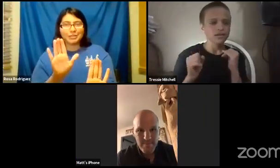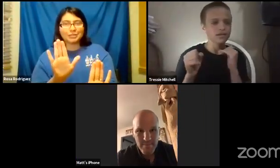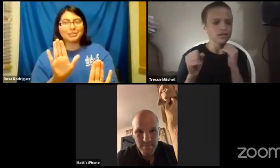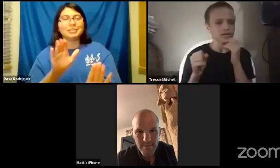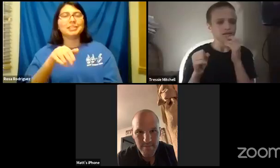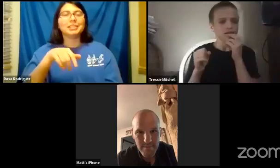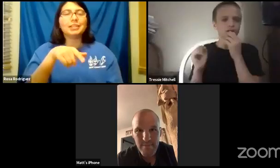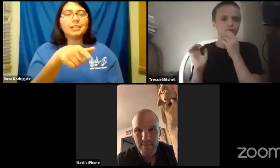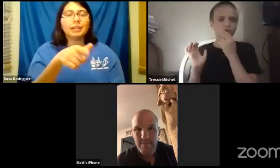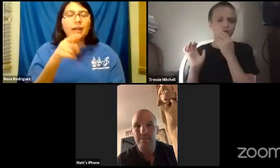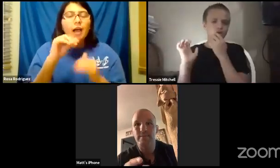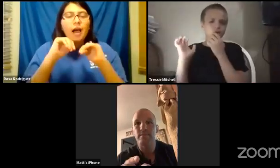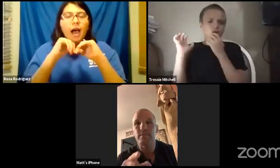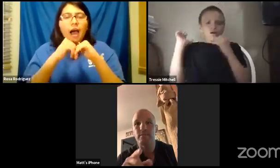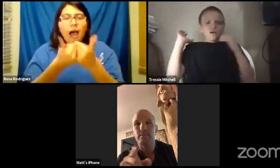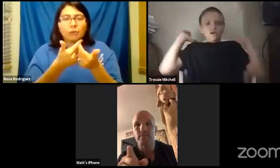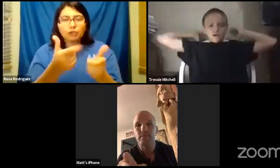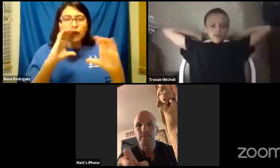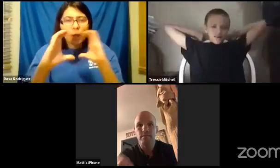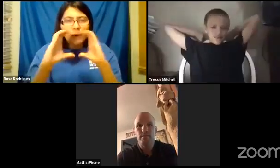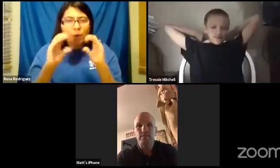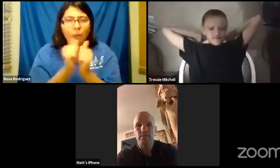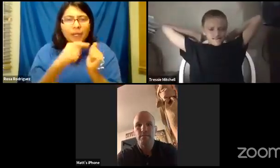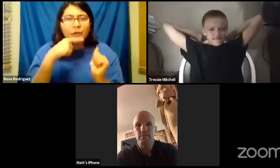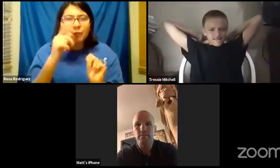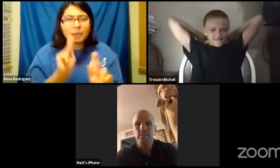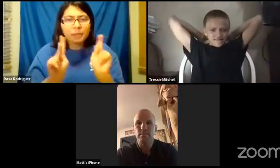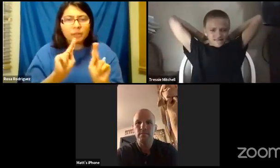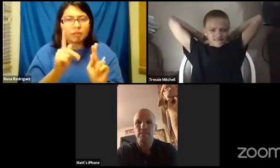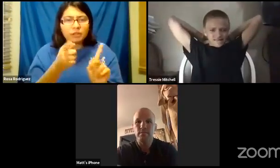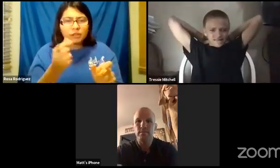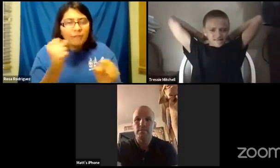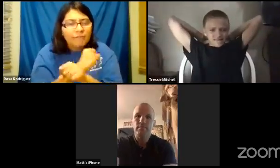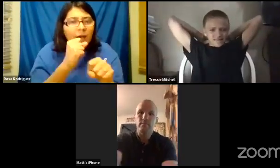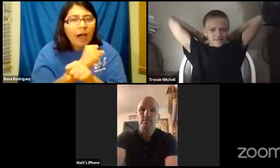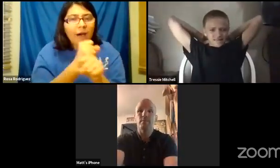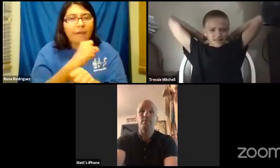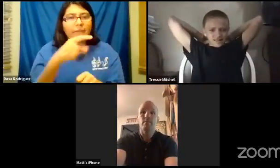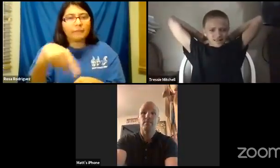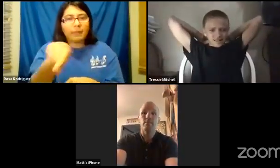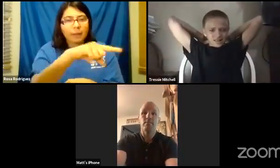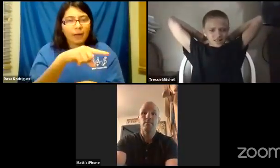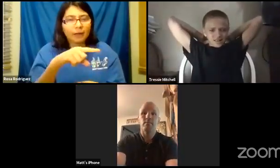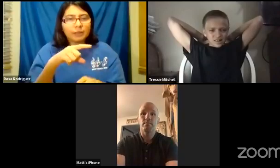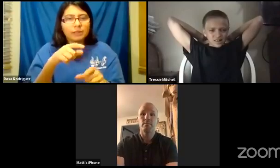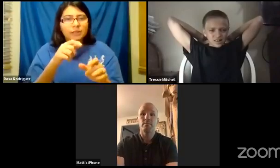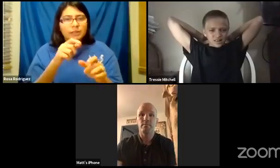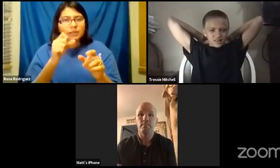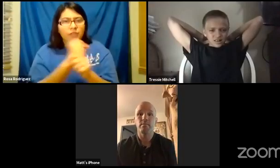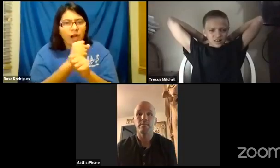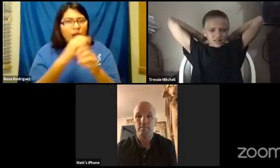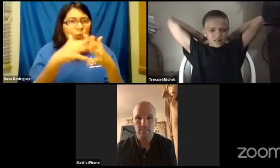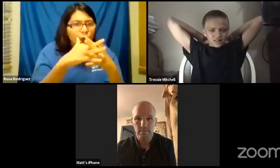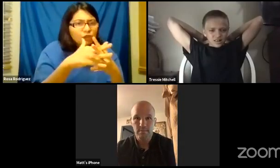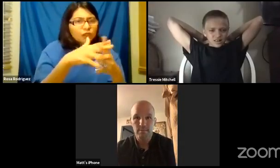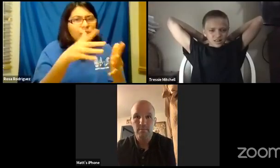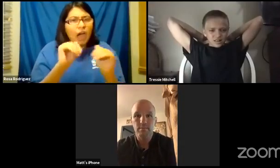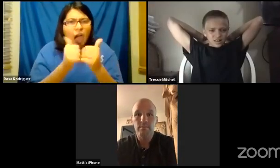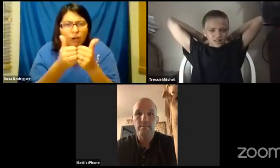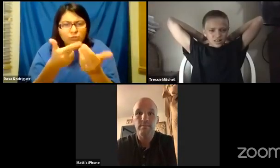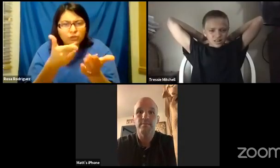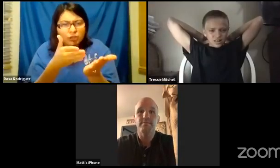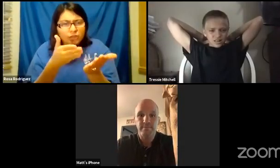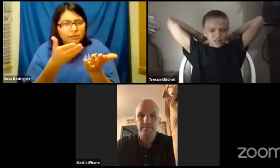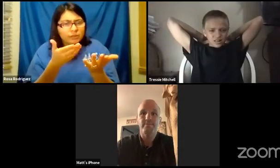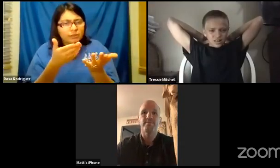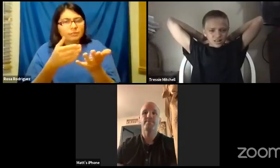have a question, Marshall. I have a question. Can I ask? How do you communicate with hearing people whenever you